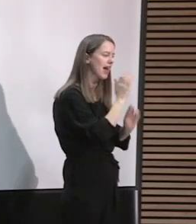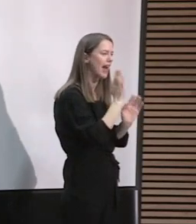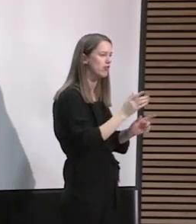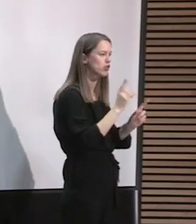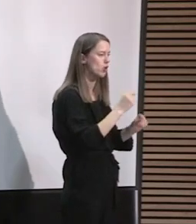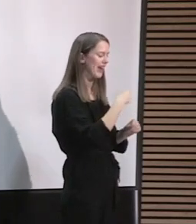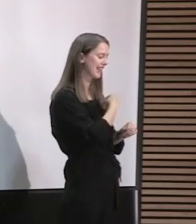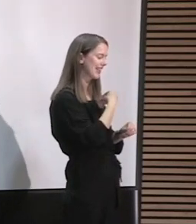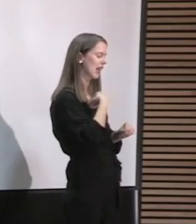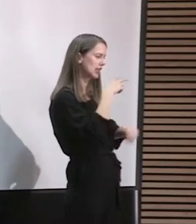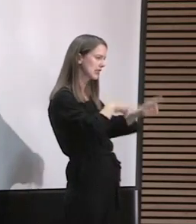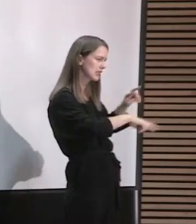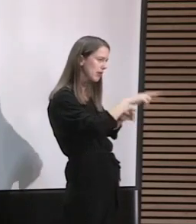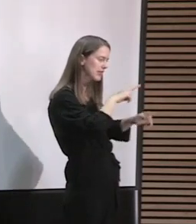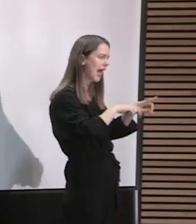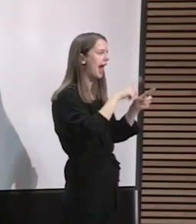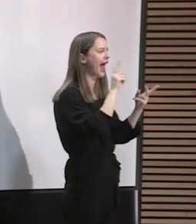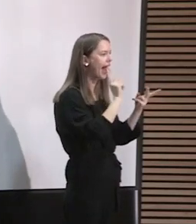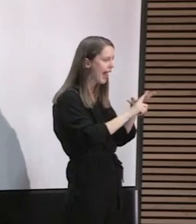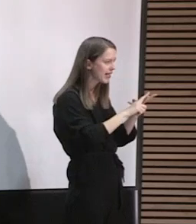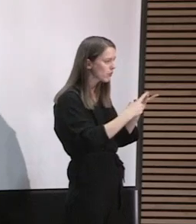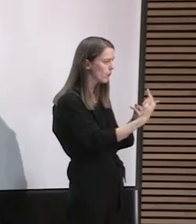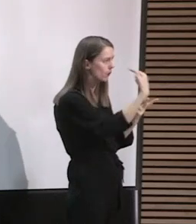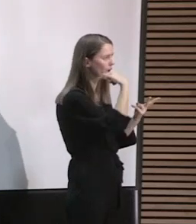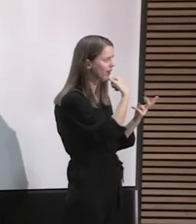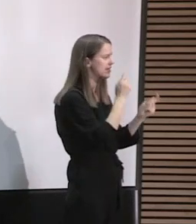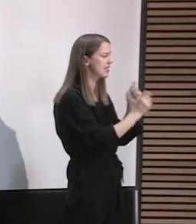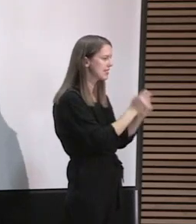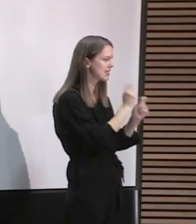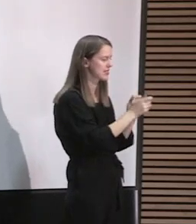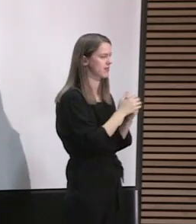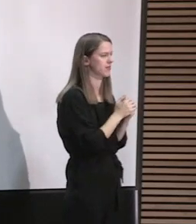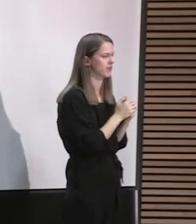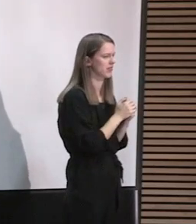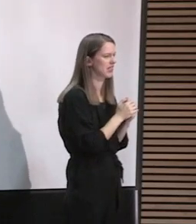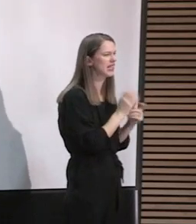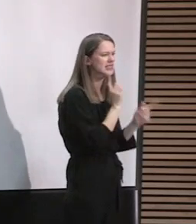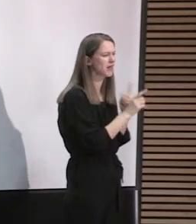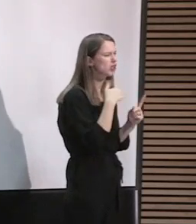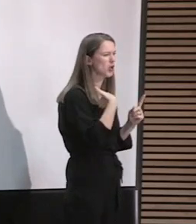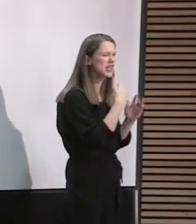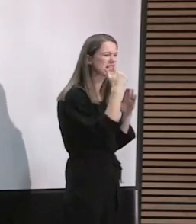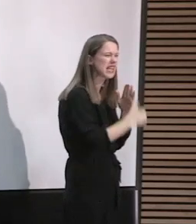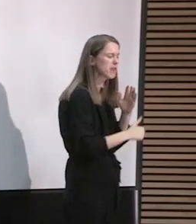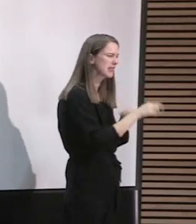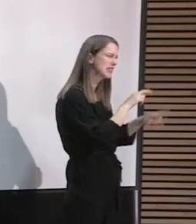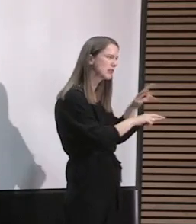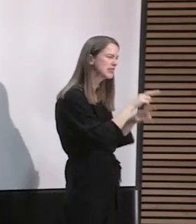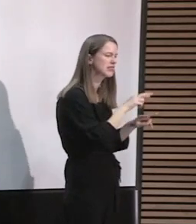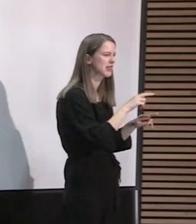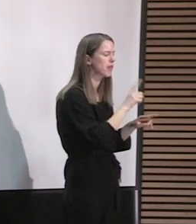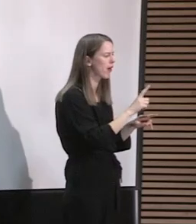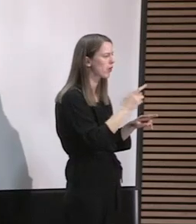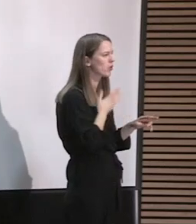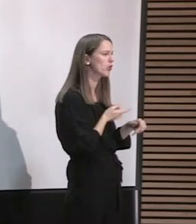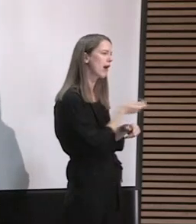do a clinical assessment in addition to doing the test. In most instances, it doesn't require a detailed clinical assessment, but we do want to be